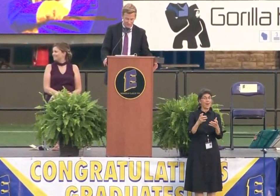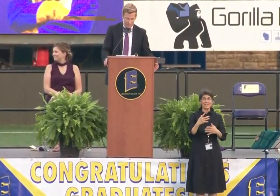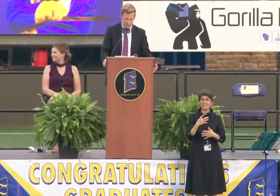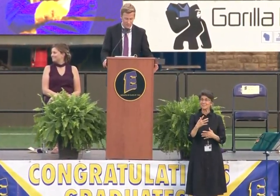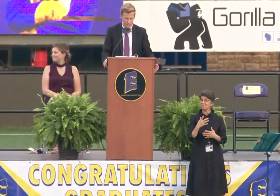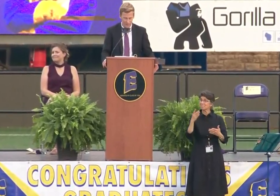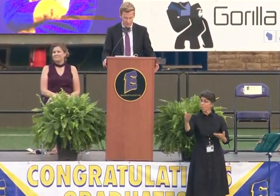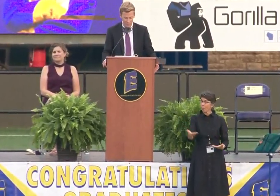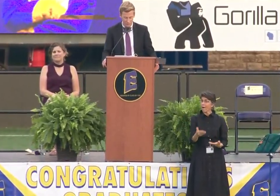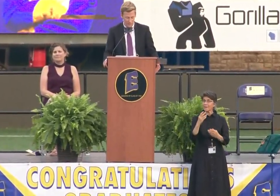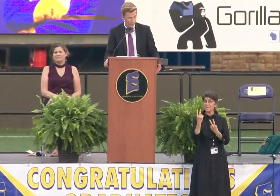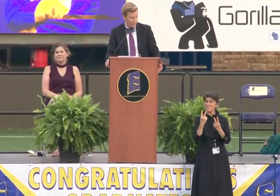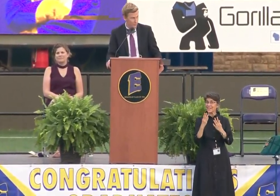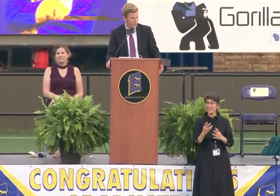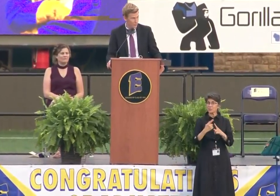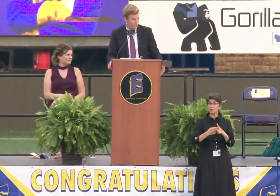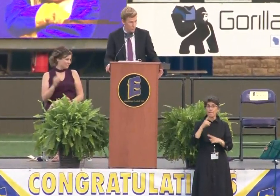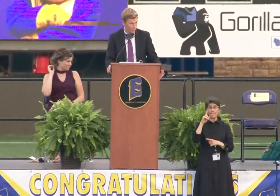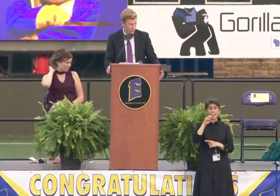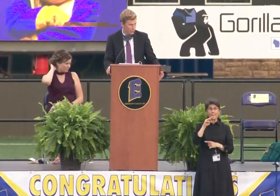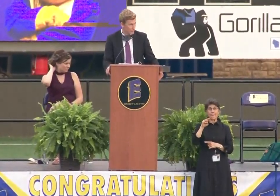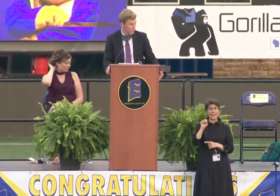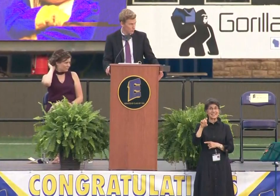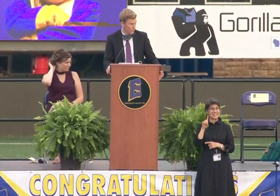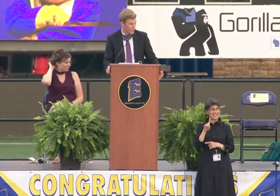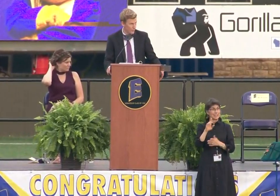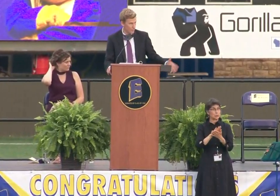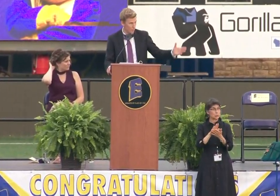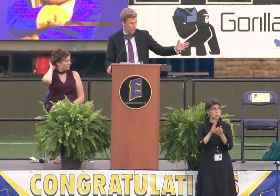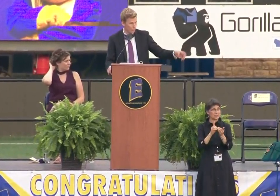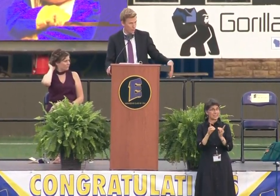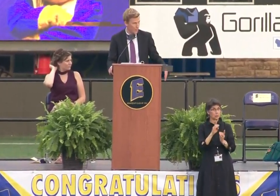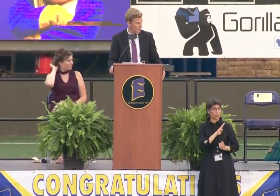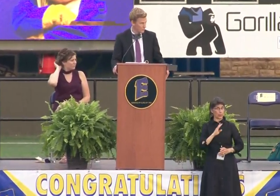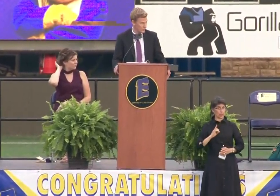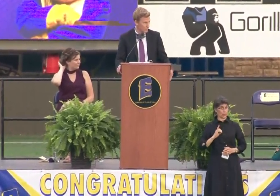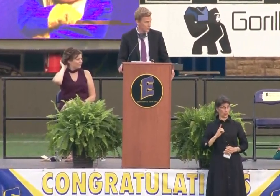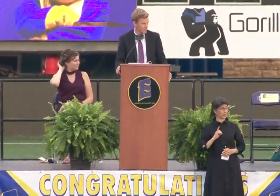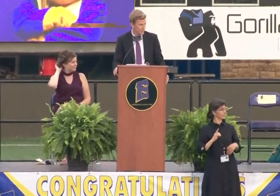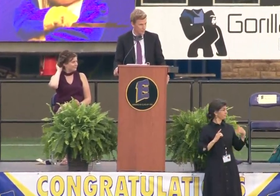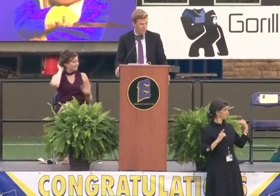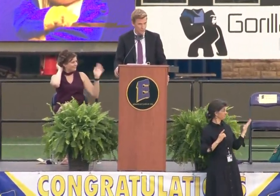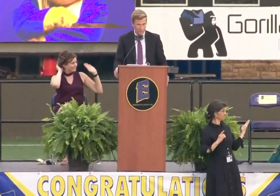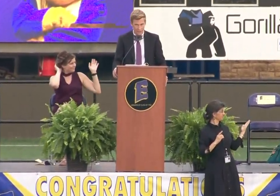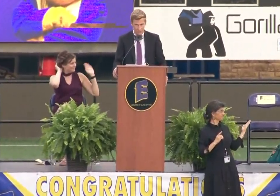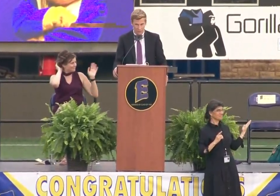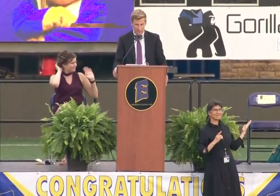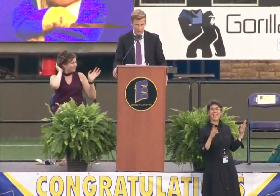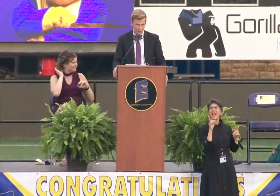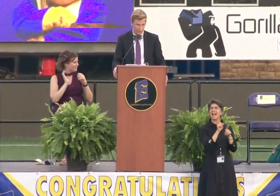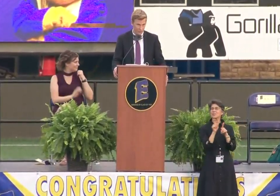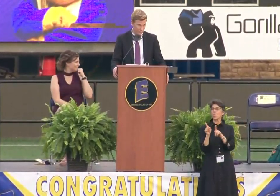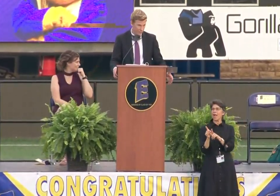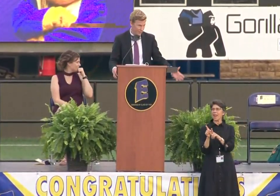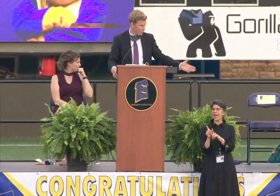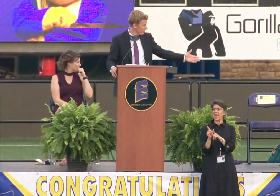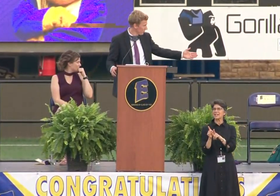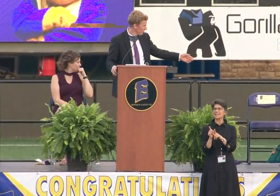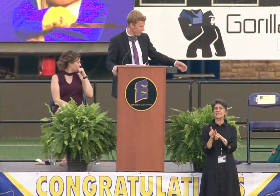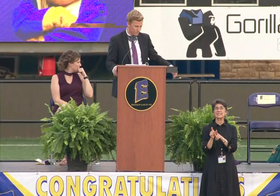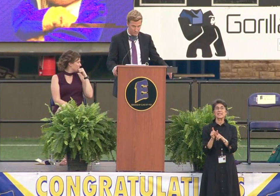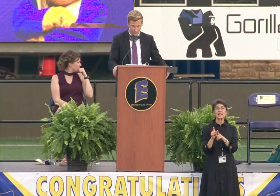guests from the Madison Metropolitan School District School Board, Ali Muldrow and Maya Pearson, as well as Chief of